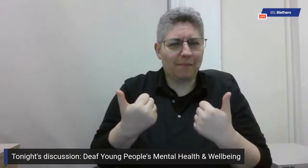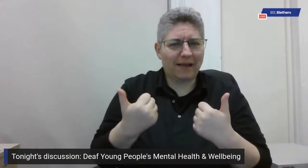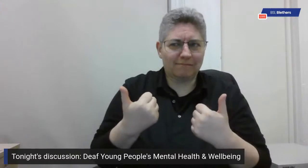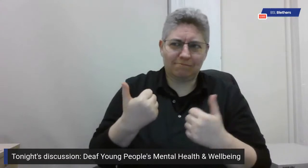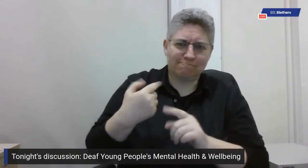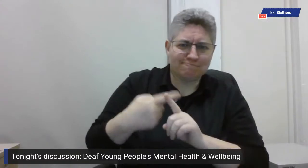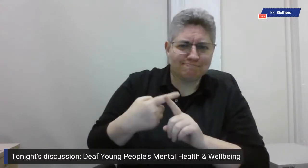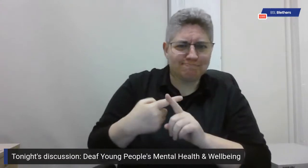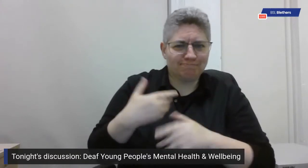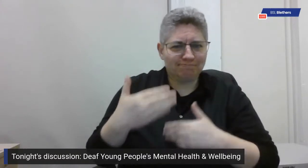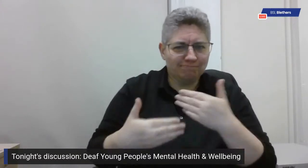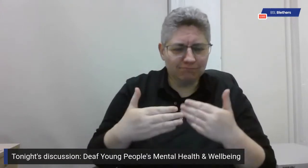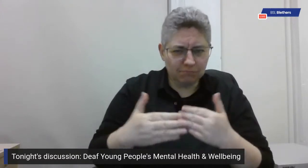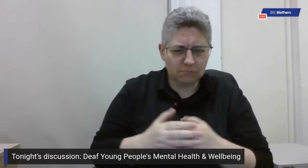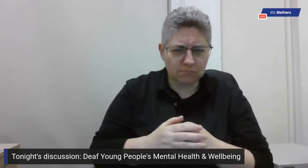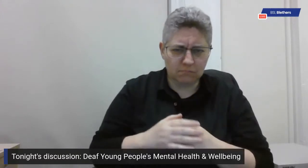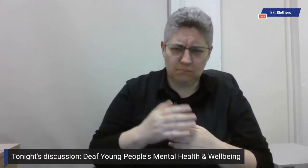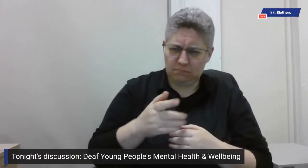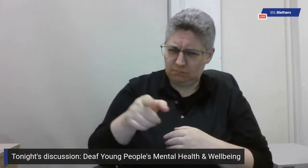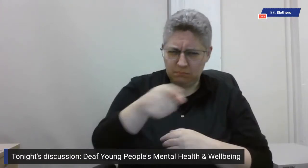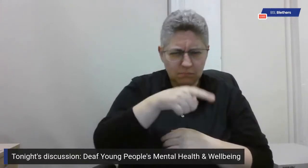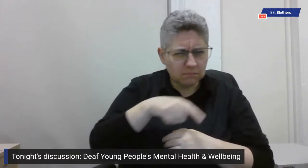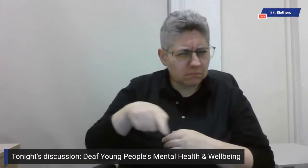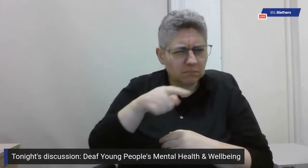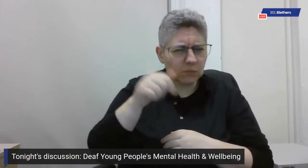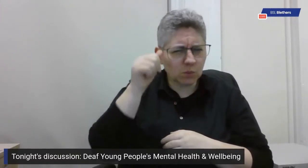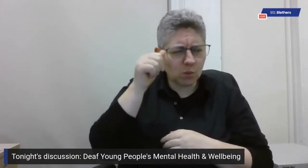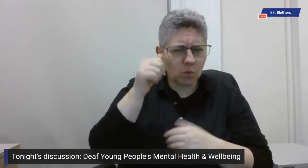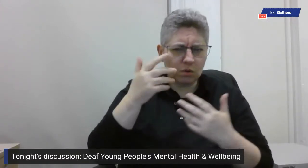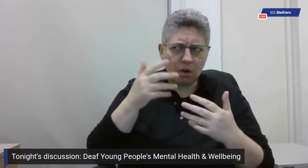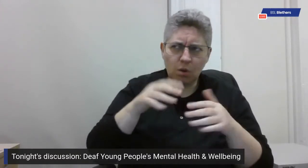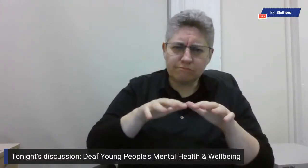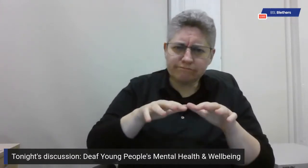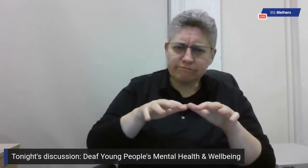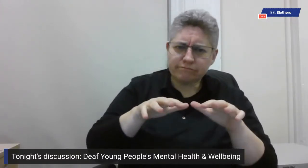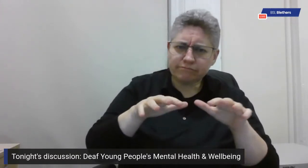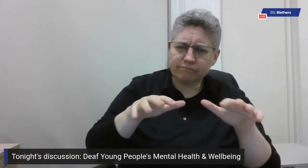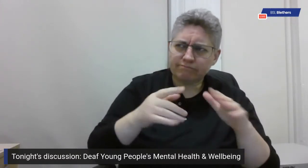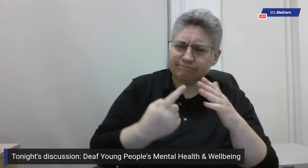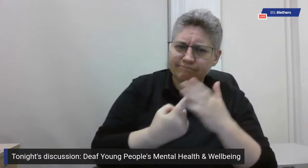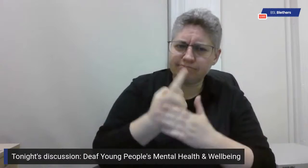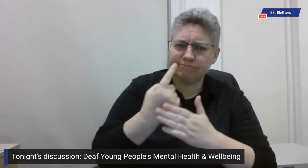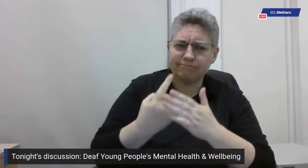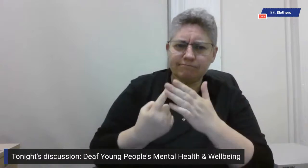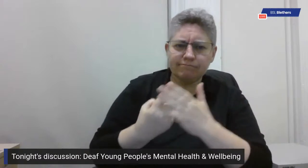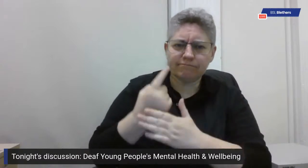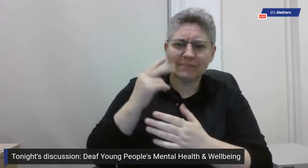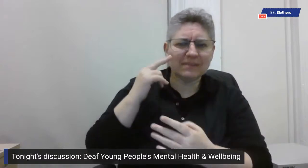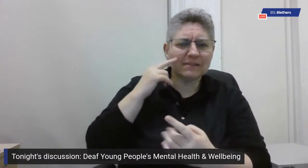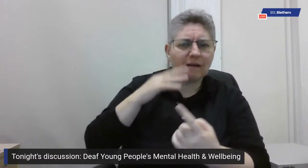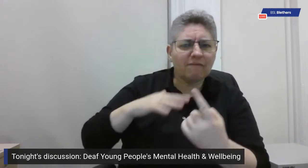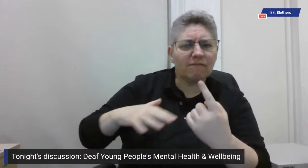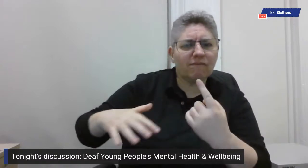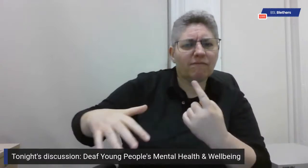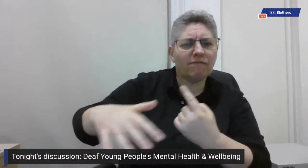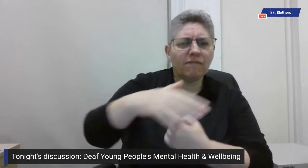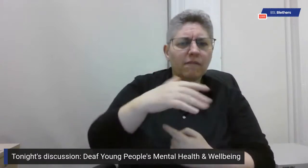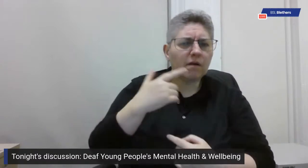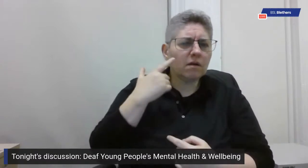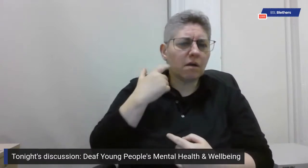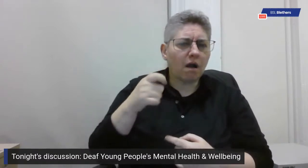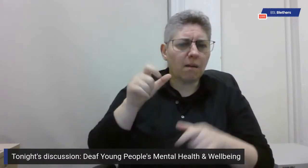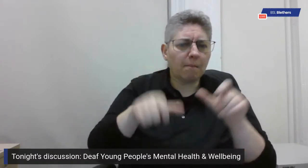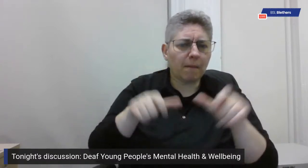Mental health and well-being. So the positive side of things too. Now, you may all feel that